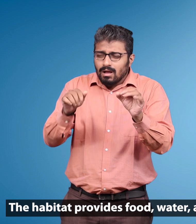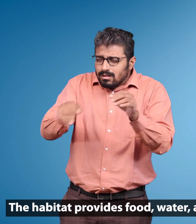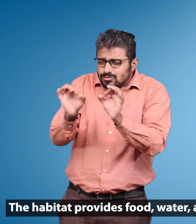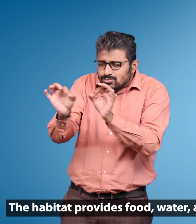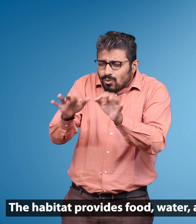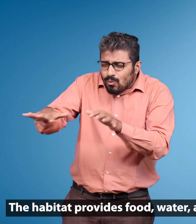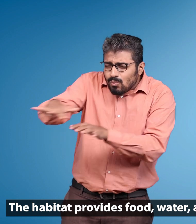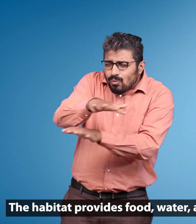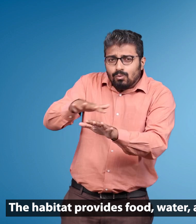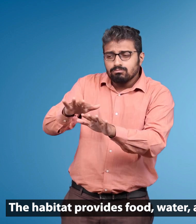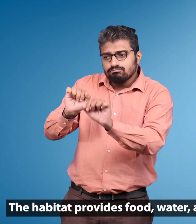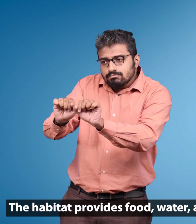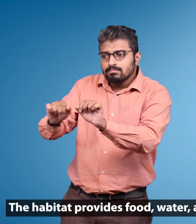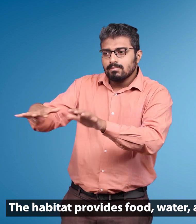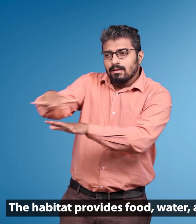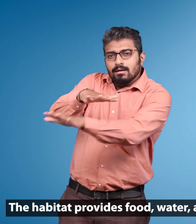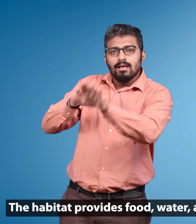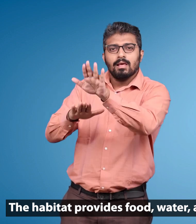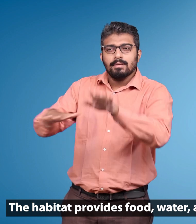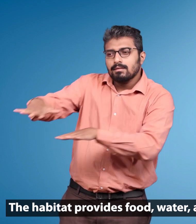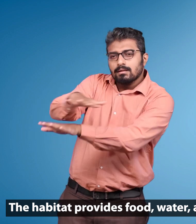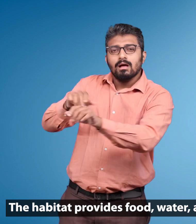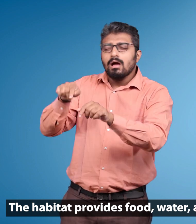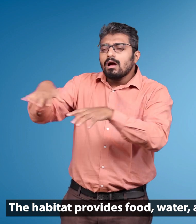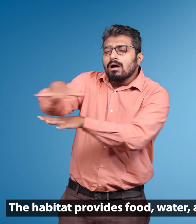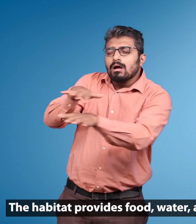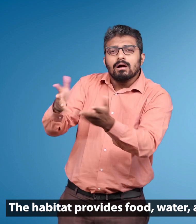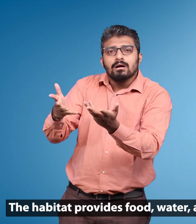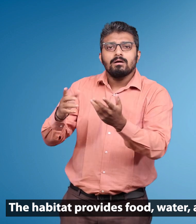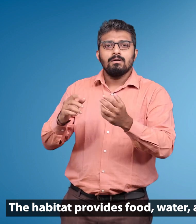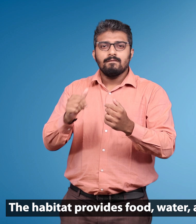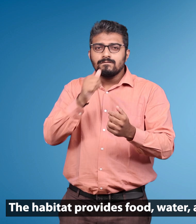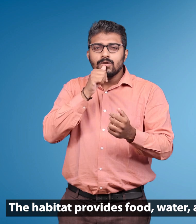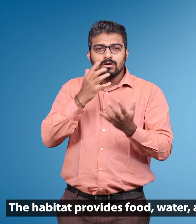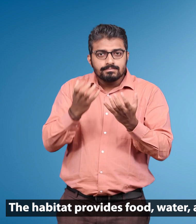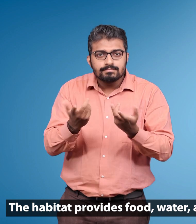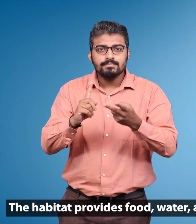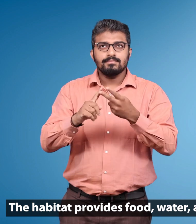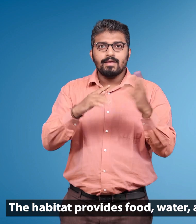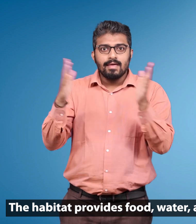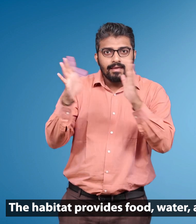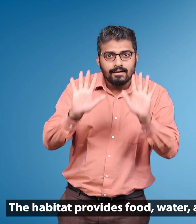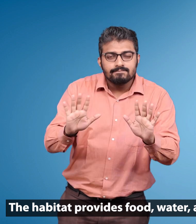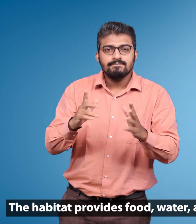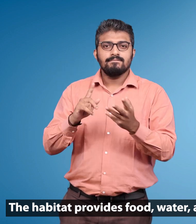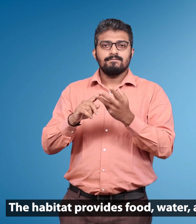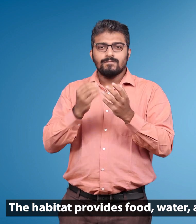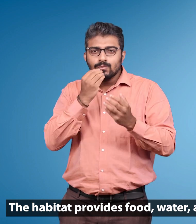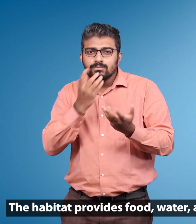the habitat provides food water air shelter and other needs to organisms and